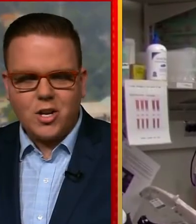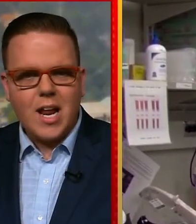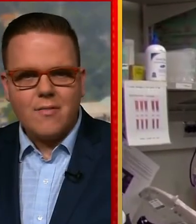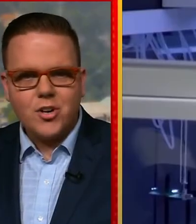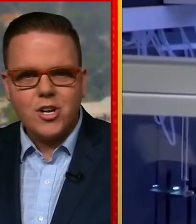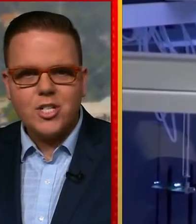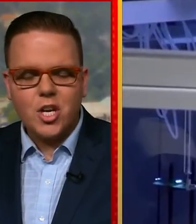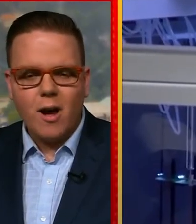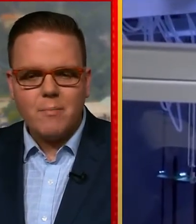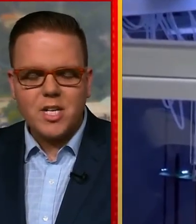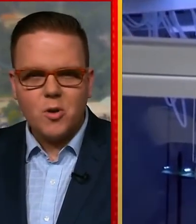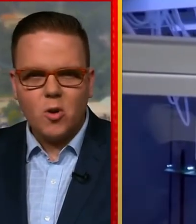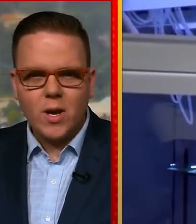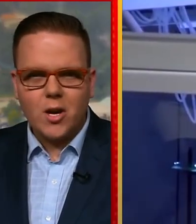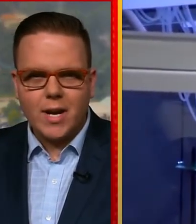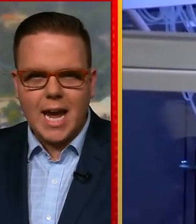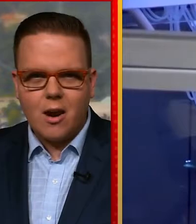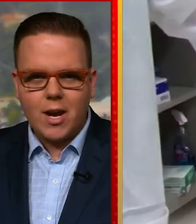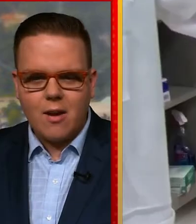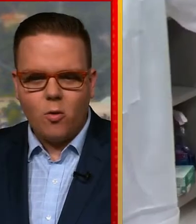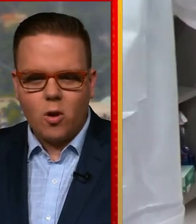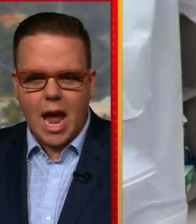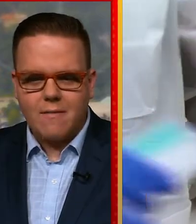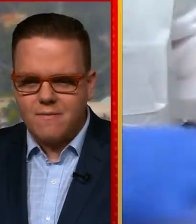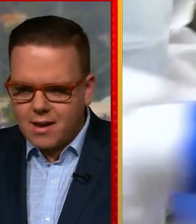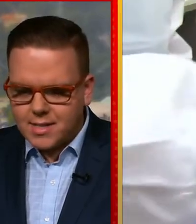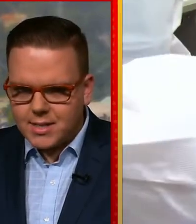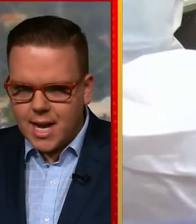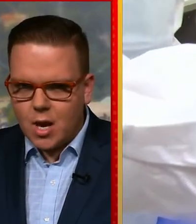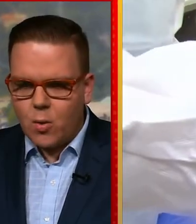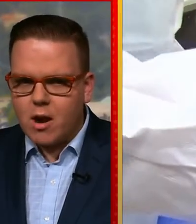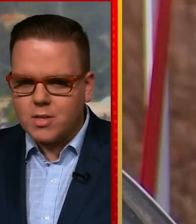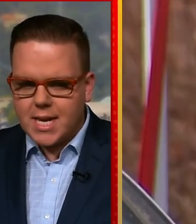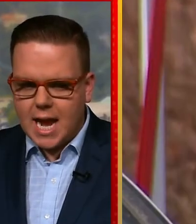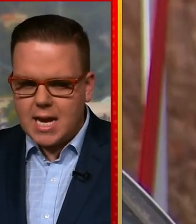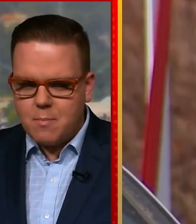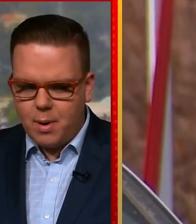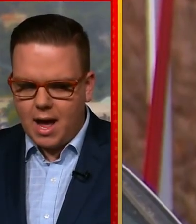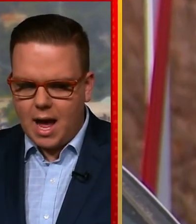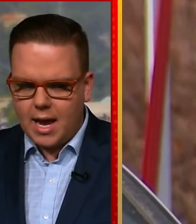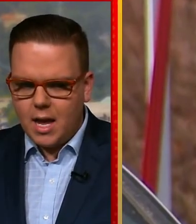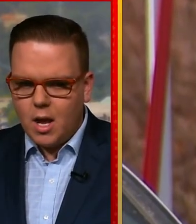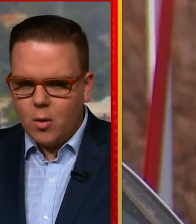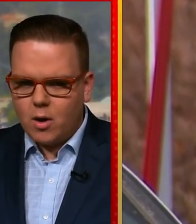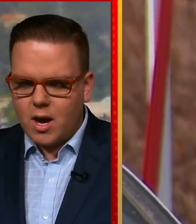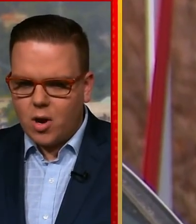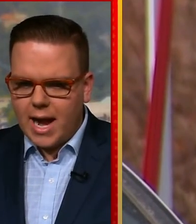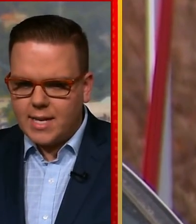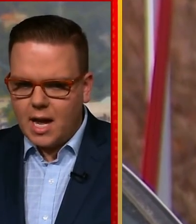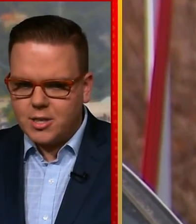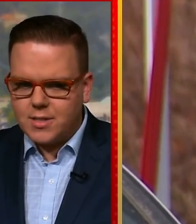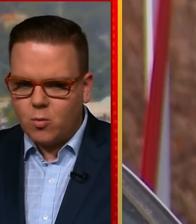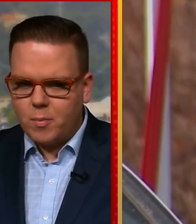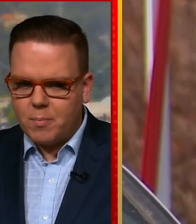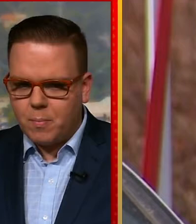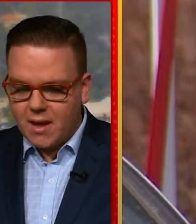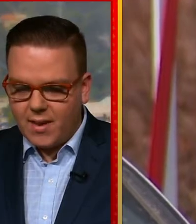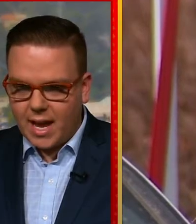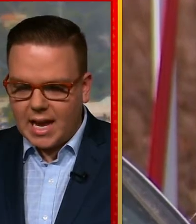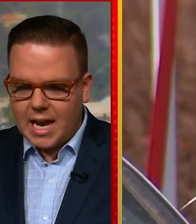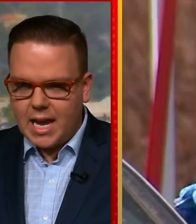Hello and good afternoon to you. I'm Mitch McCoy here at KARK4 and Fox 16. We are standing by where Governor Asa Hutchinson will